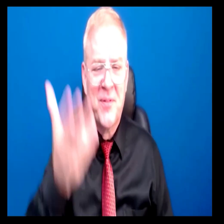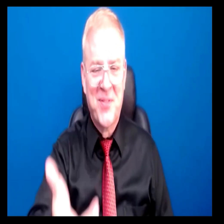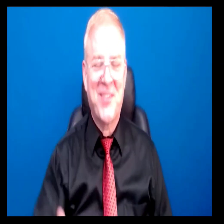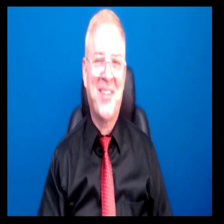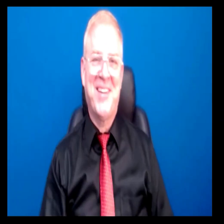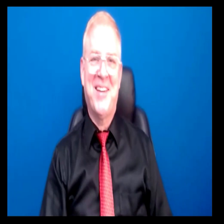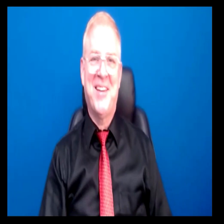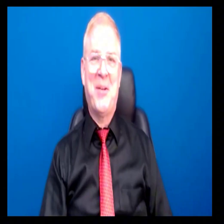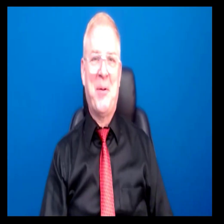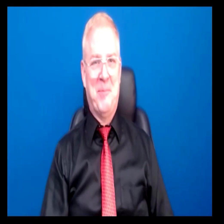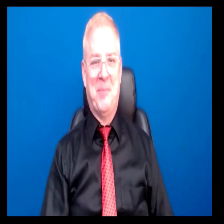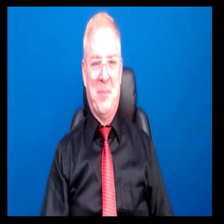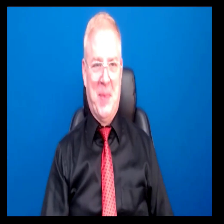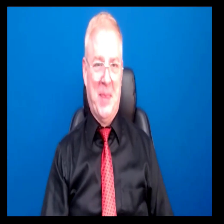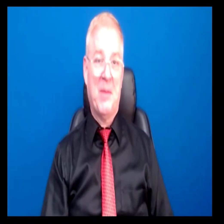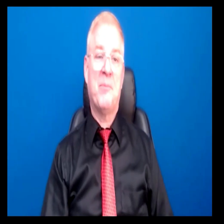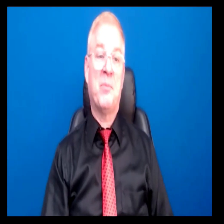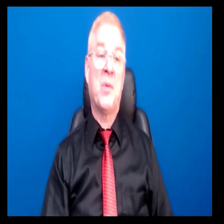know?